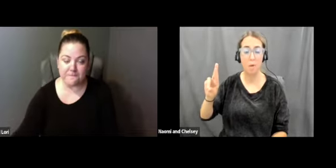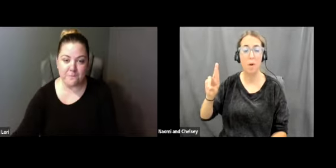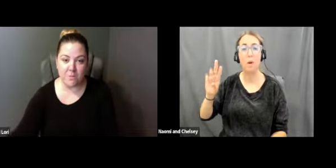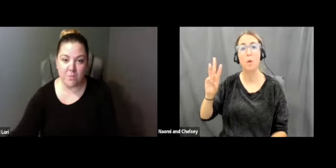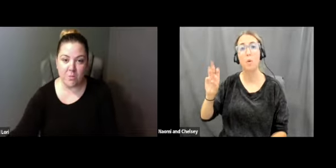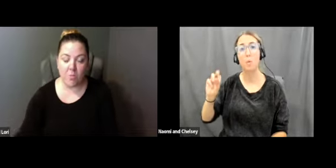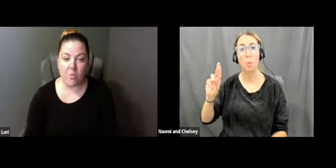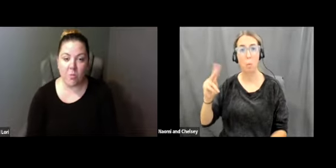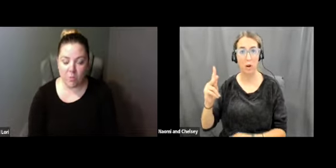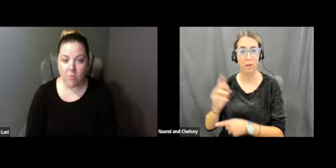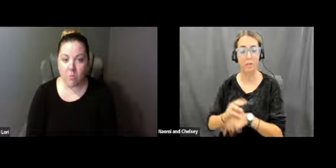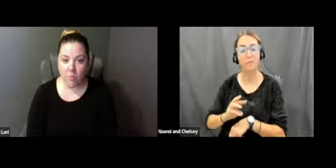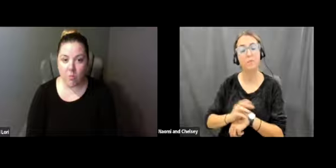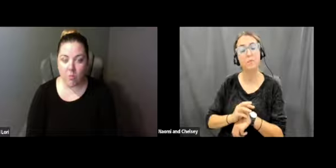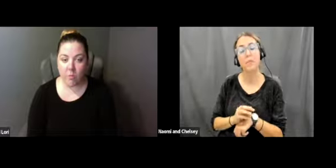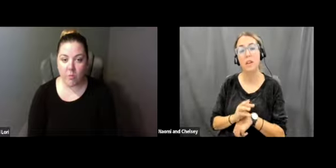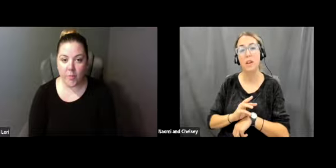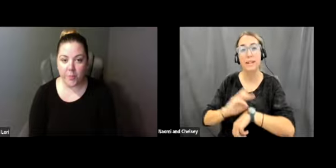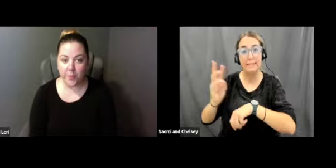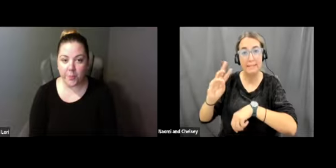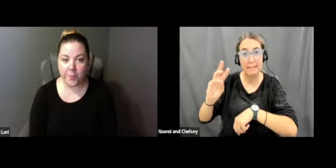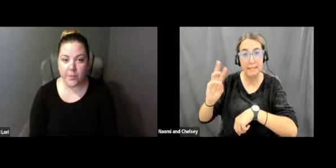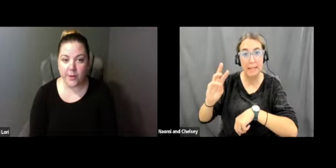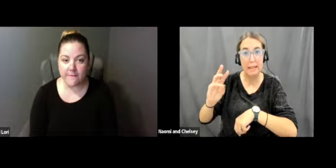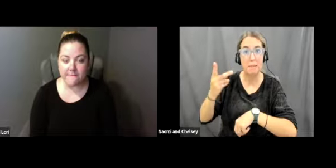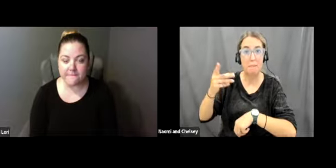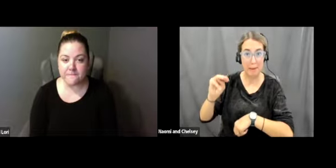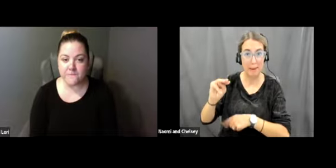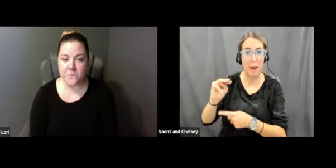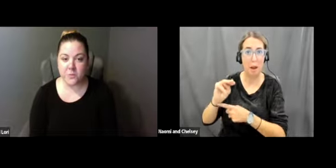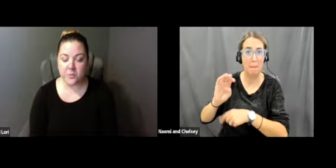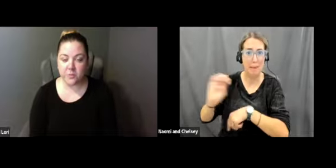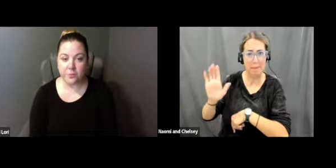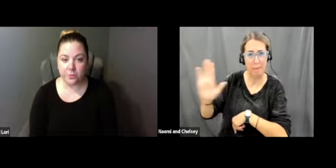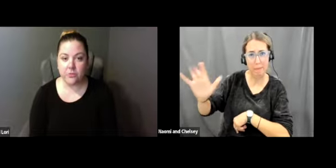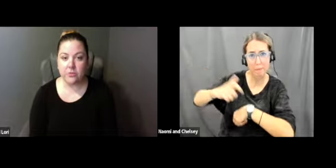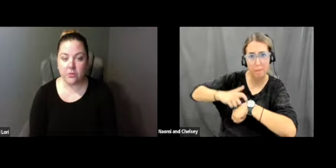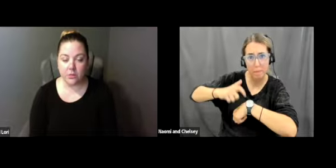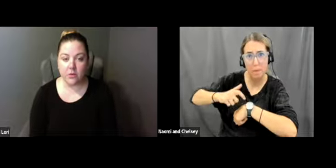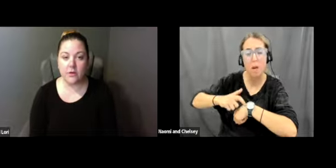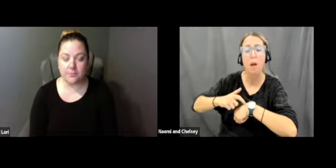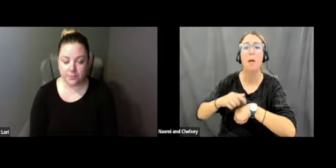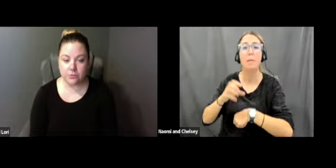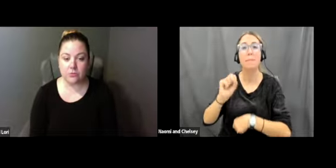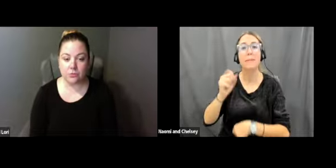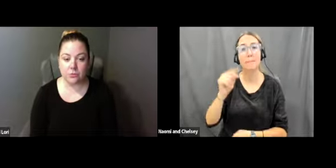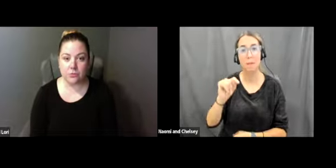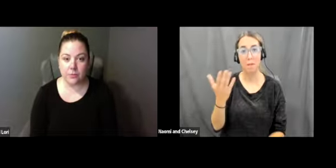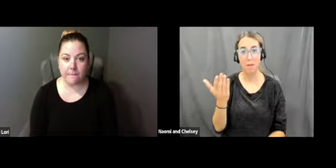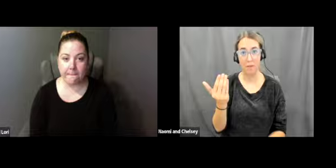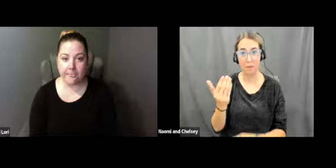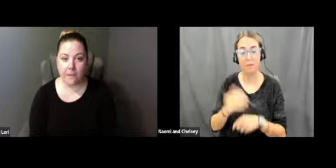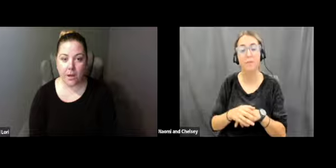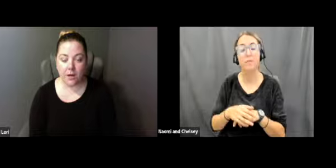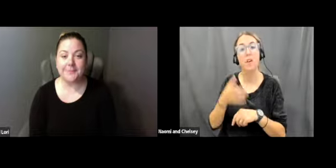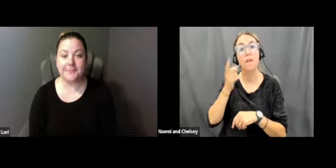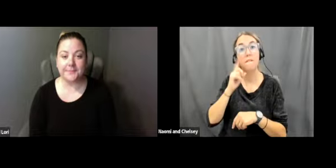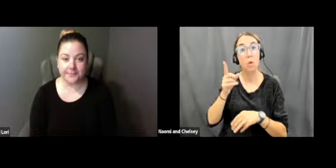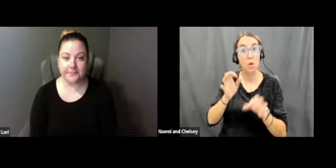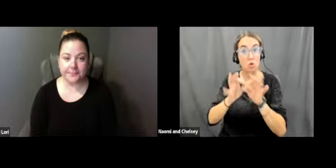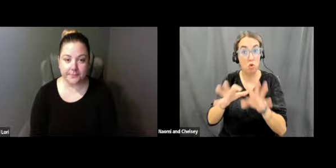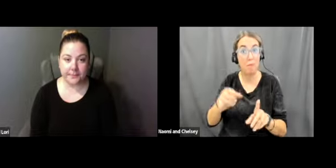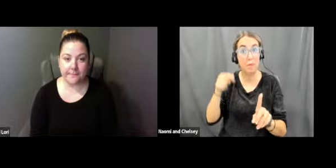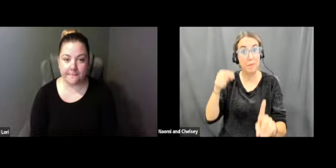It is specifically geared towards ASL interpreters, and they will get CEUs